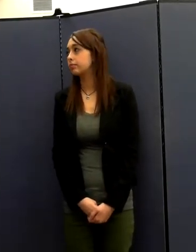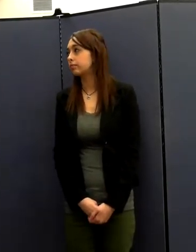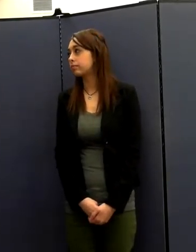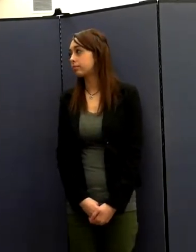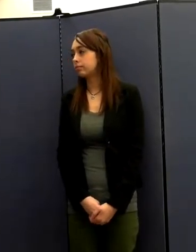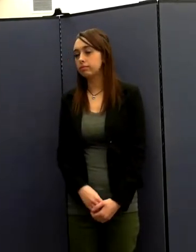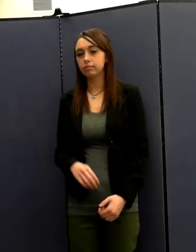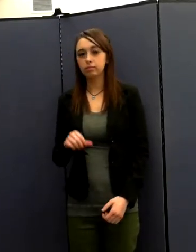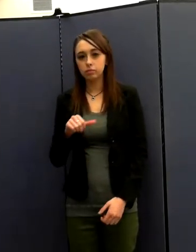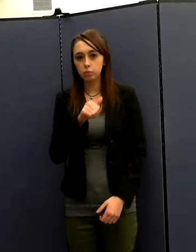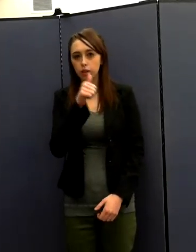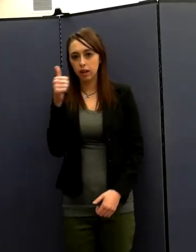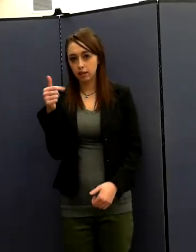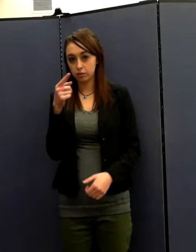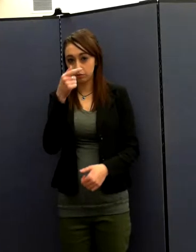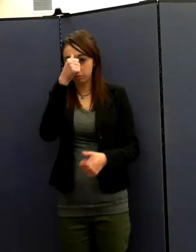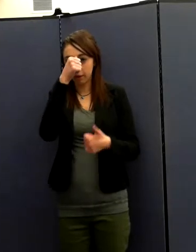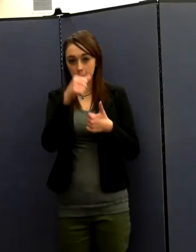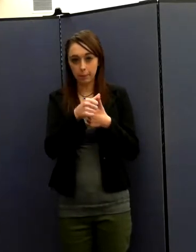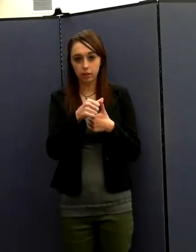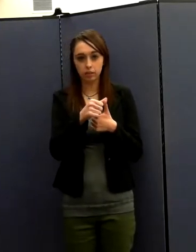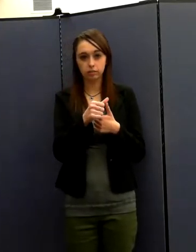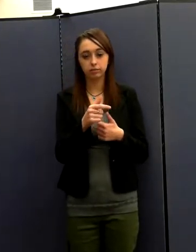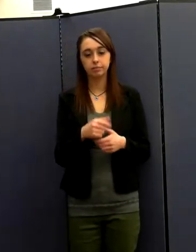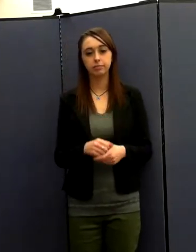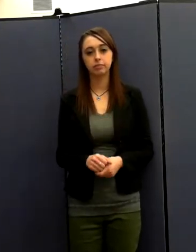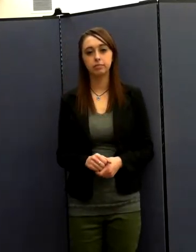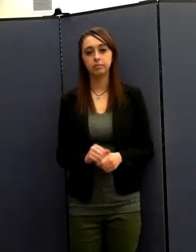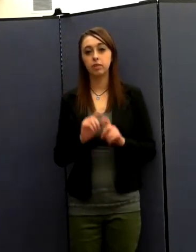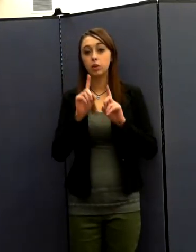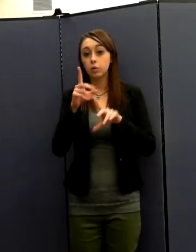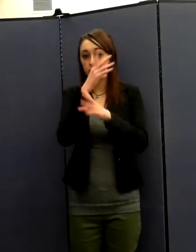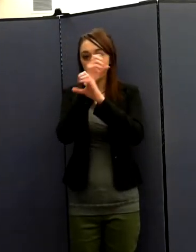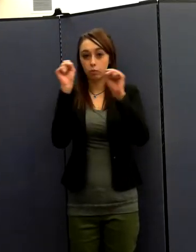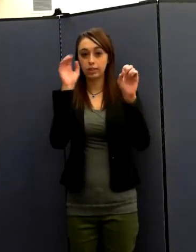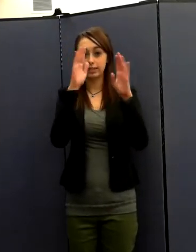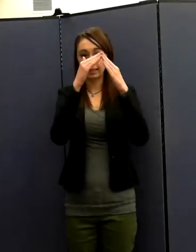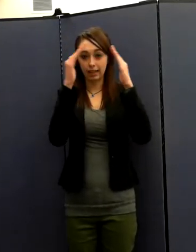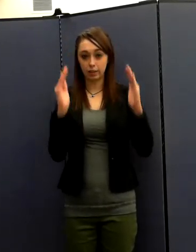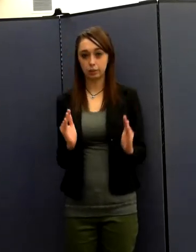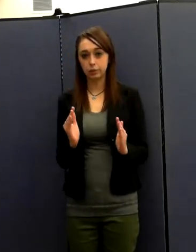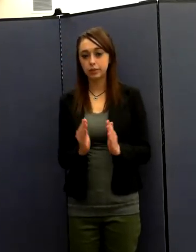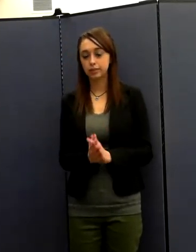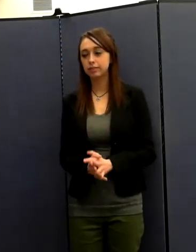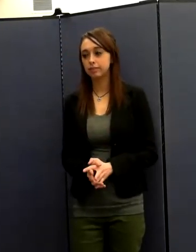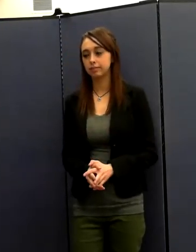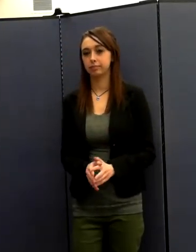What else did you remember him doing? Goes to the president's house. He does do that.